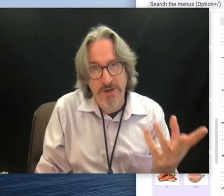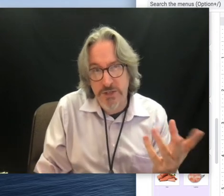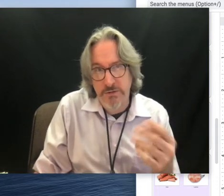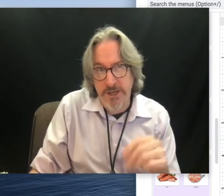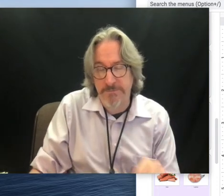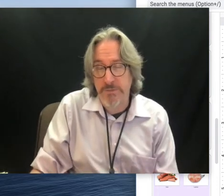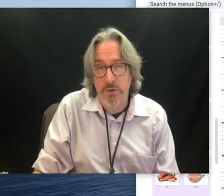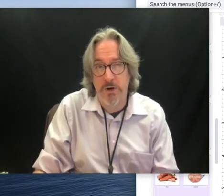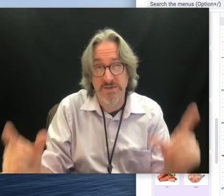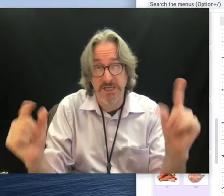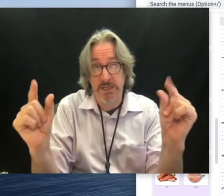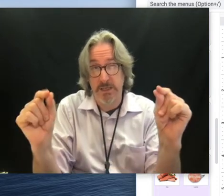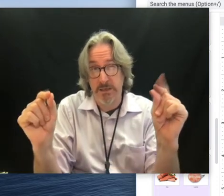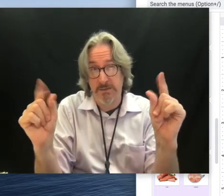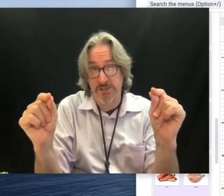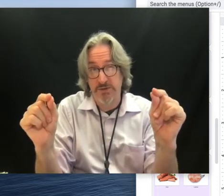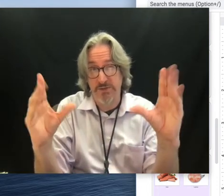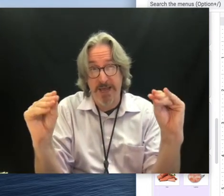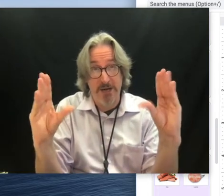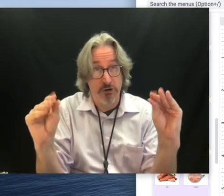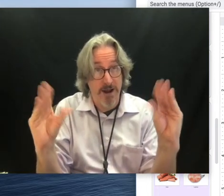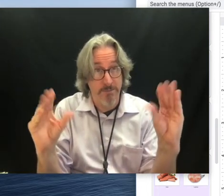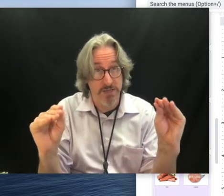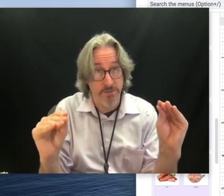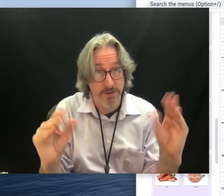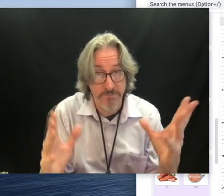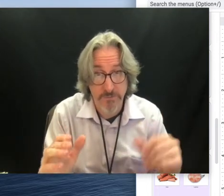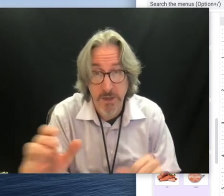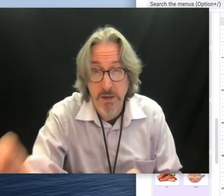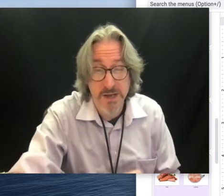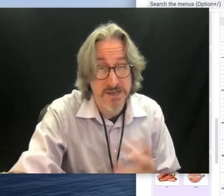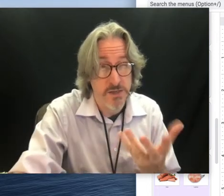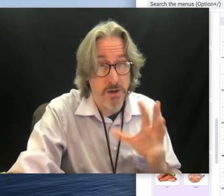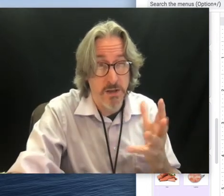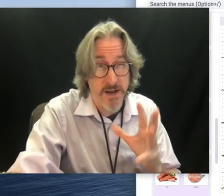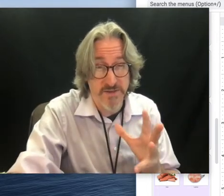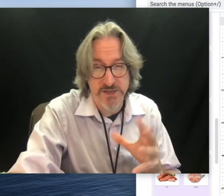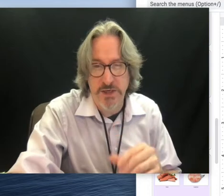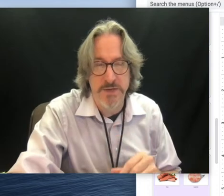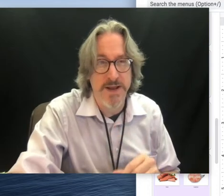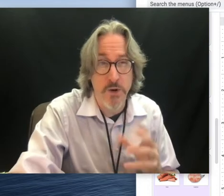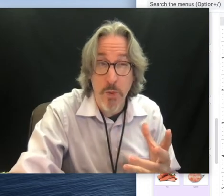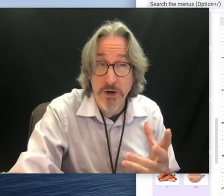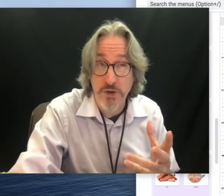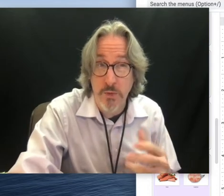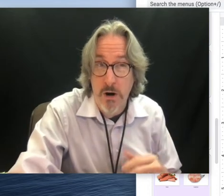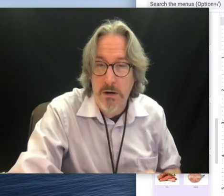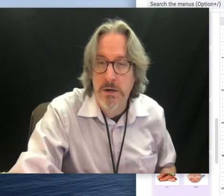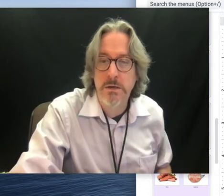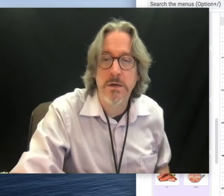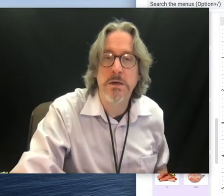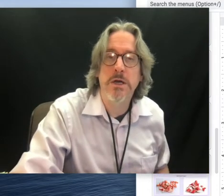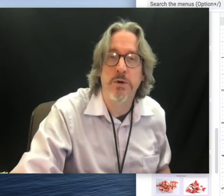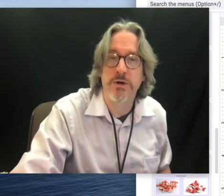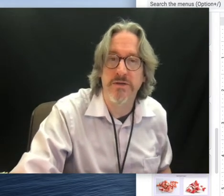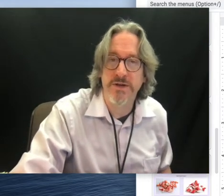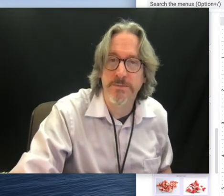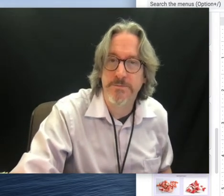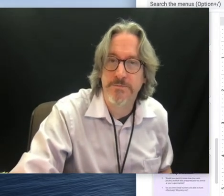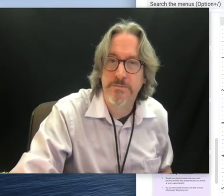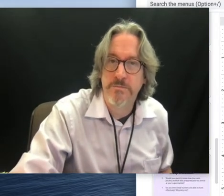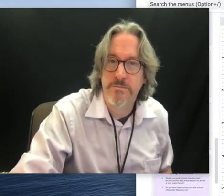may be a regional thing where I've seen lobster this way and crab this way. So a lot of that's going to depend on where you are and where